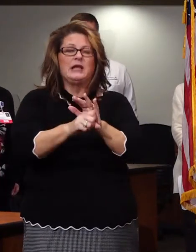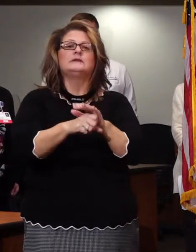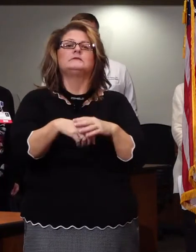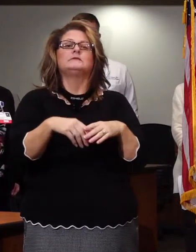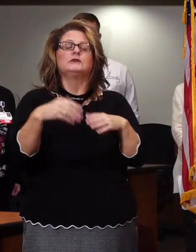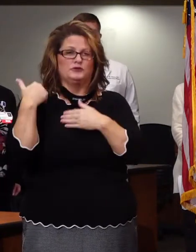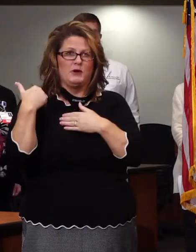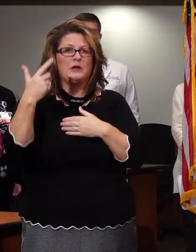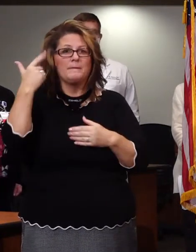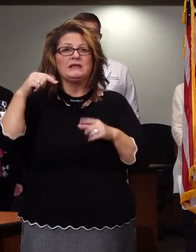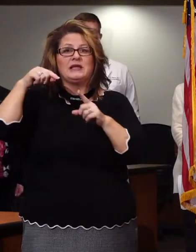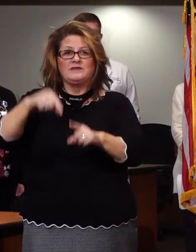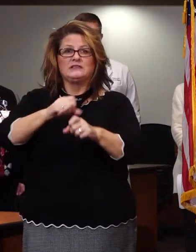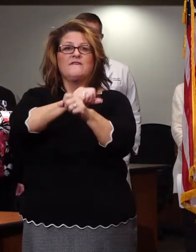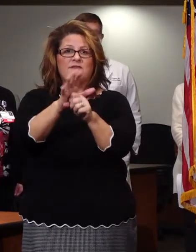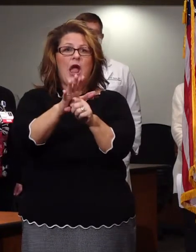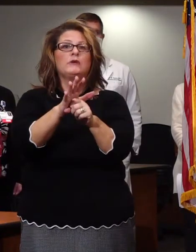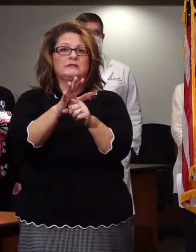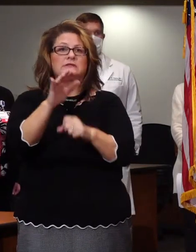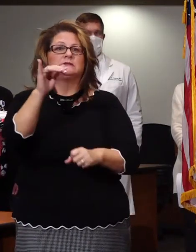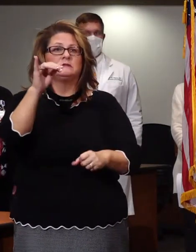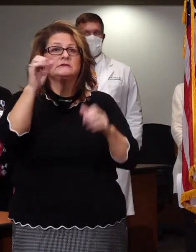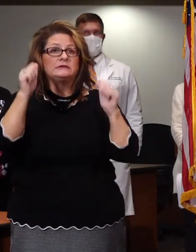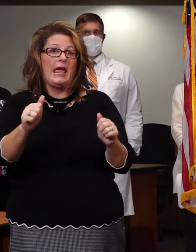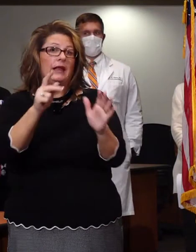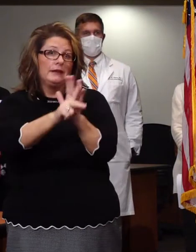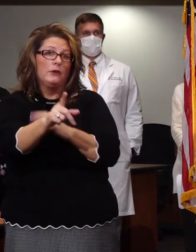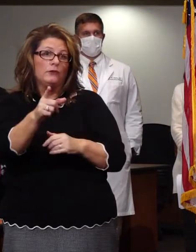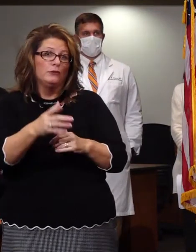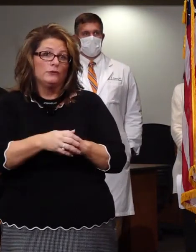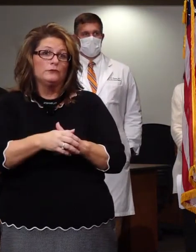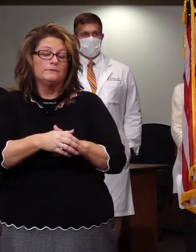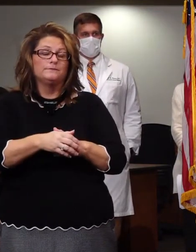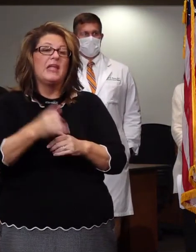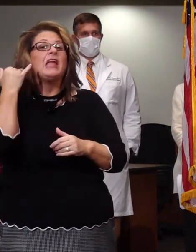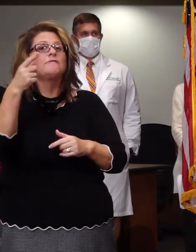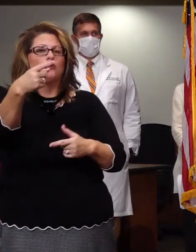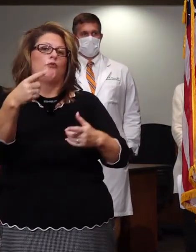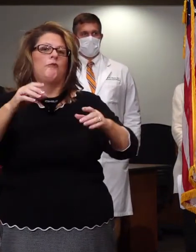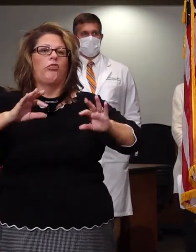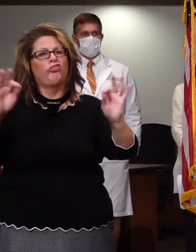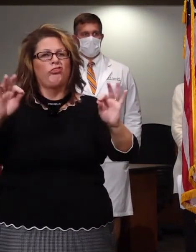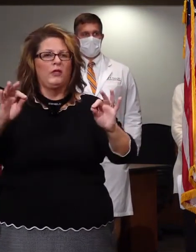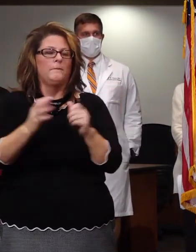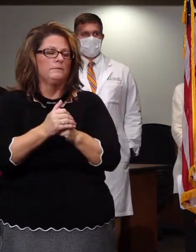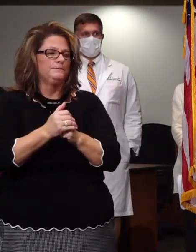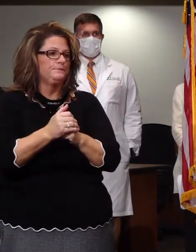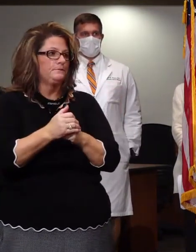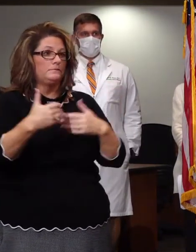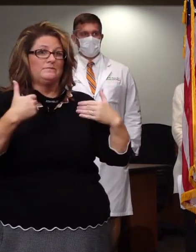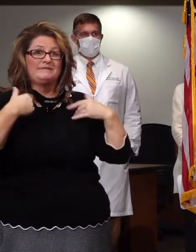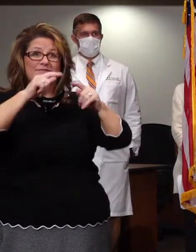deadly, deadly virus. If there are any questions, and I want to say also, we've got the whole team is on